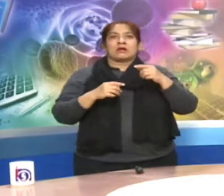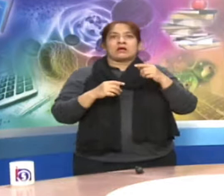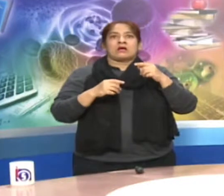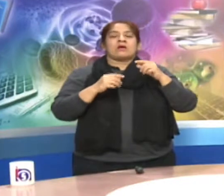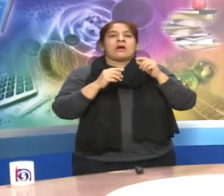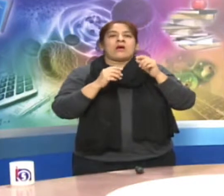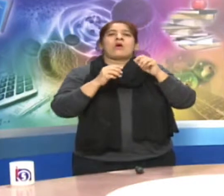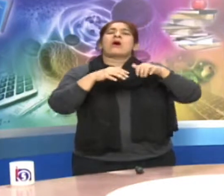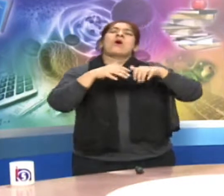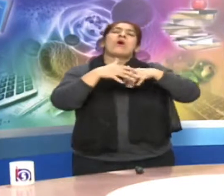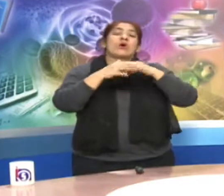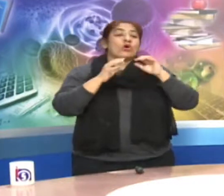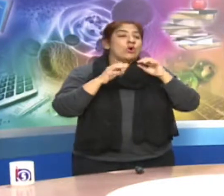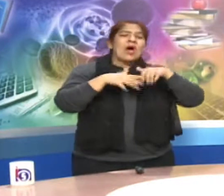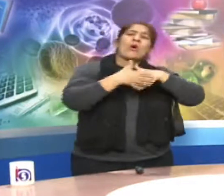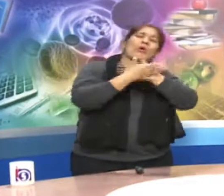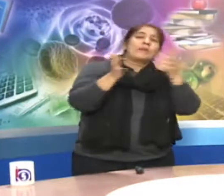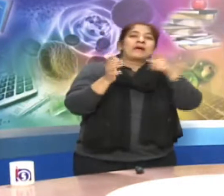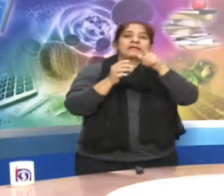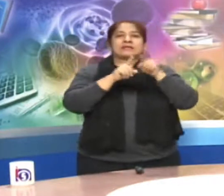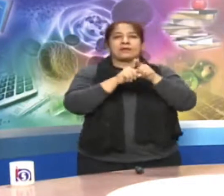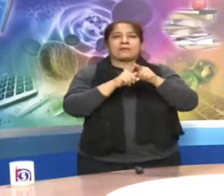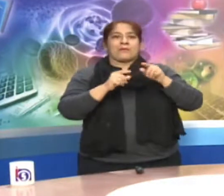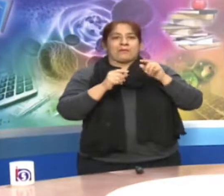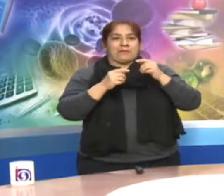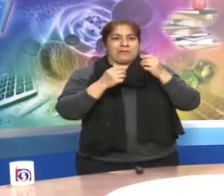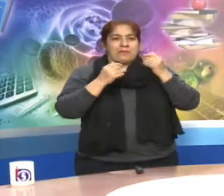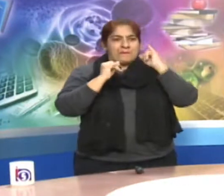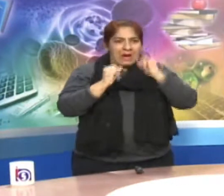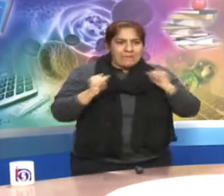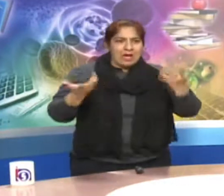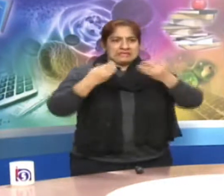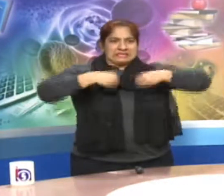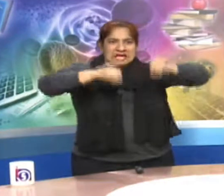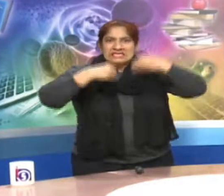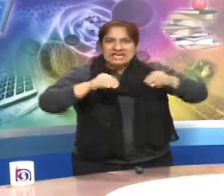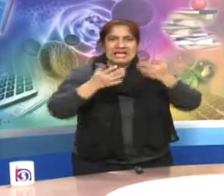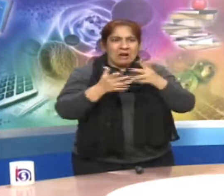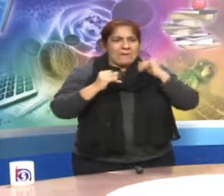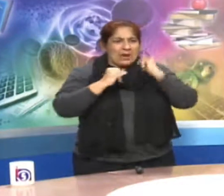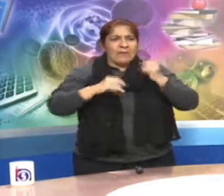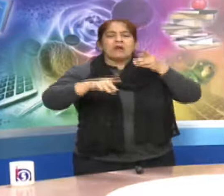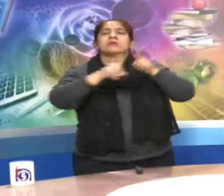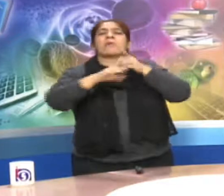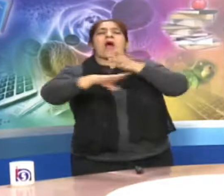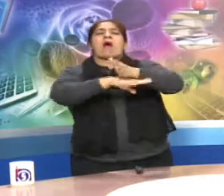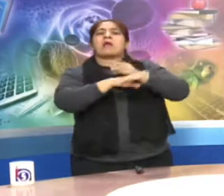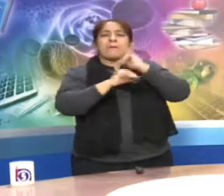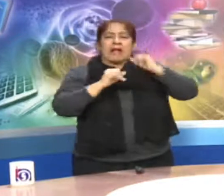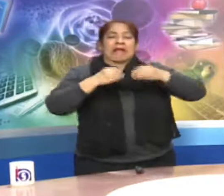So there are a lot of common malpractices. So let us see what are the malpractices